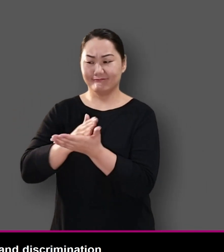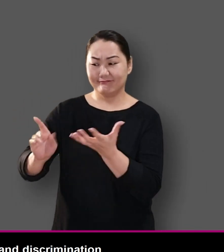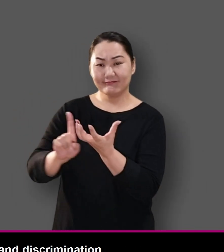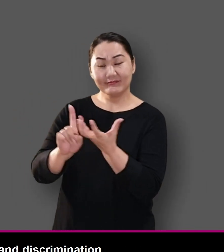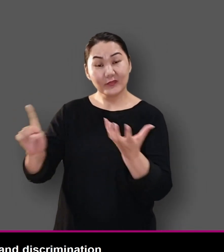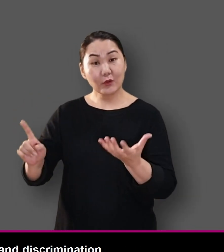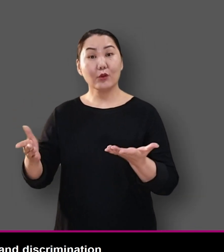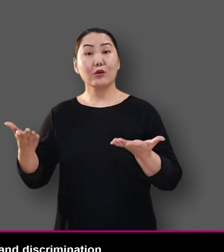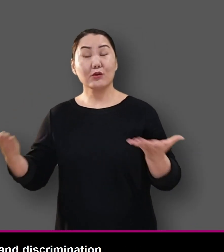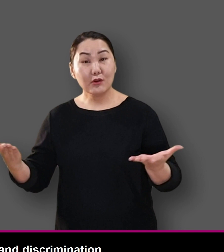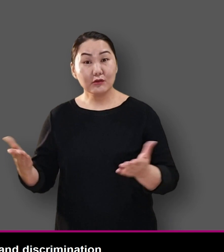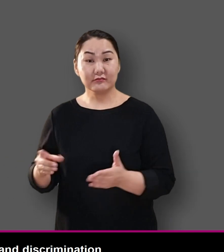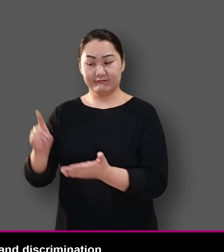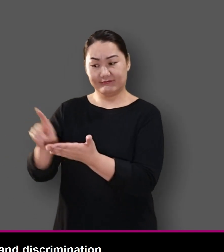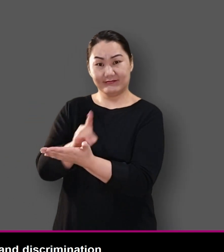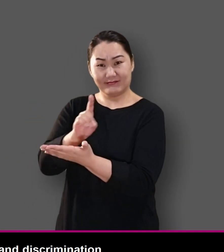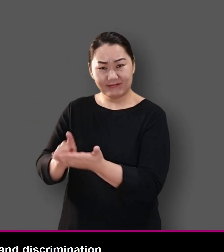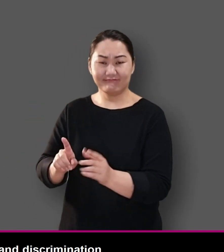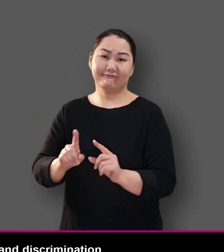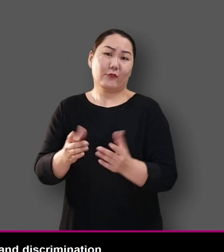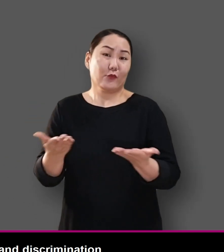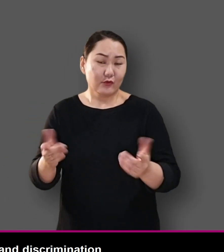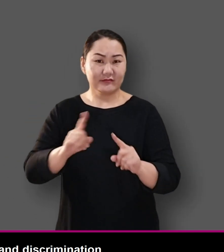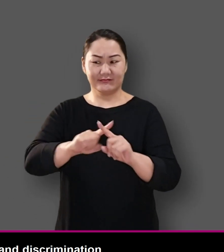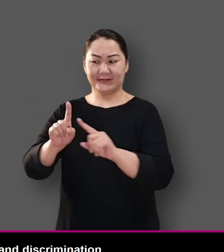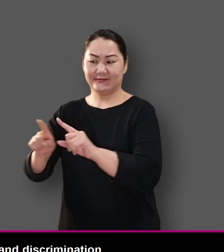of exclusion and discrimination,